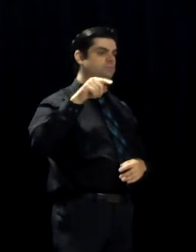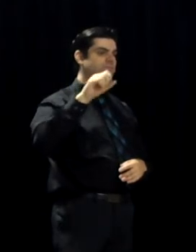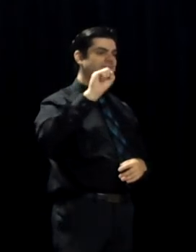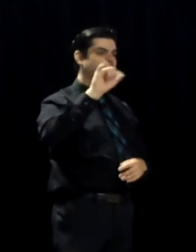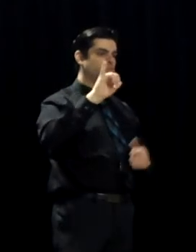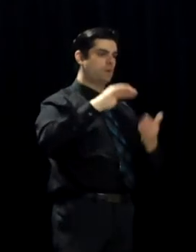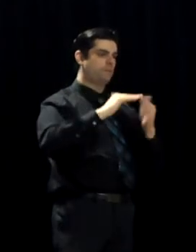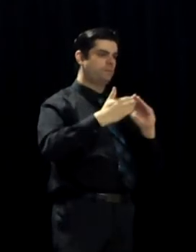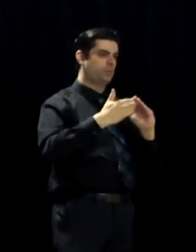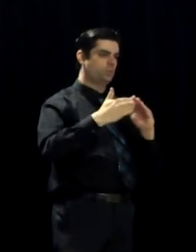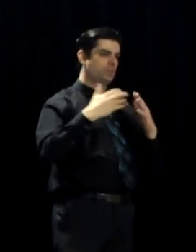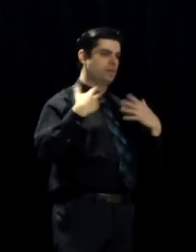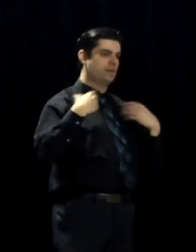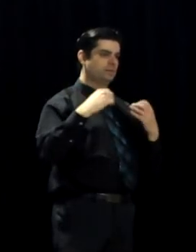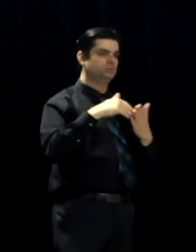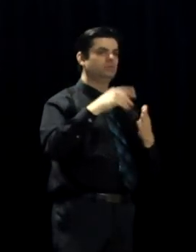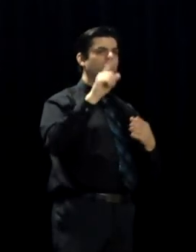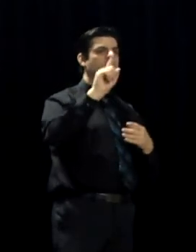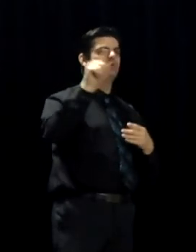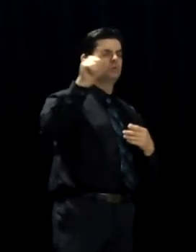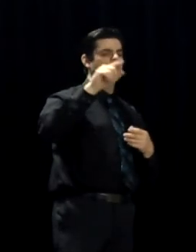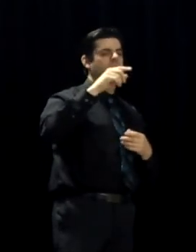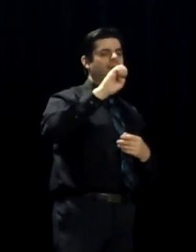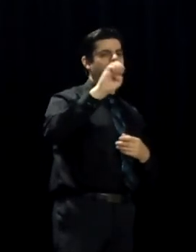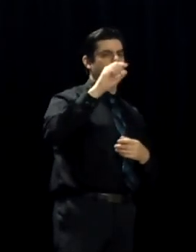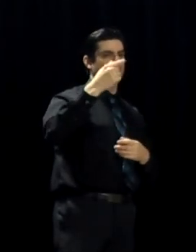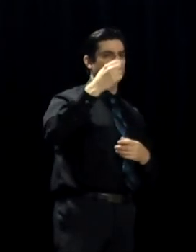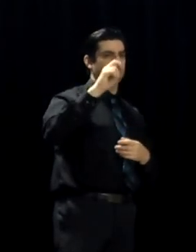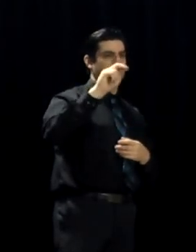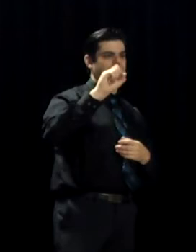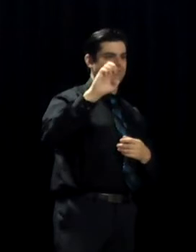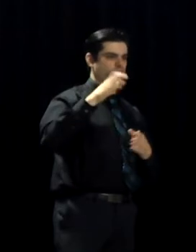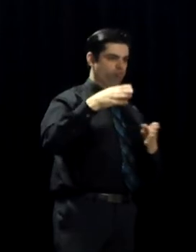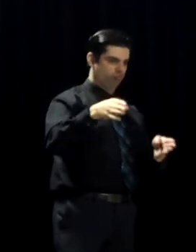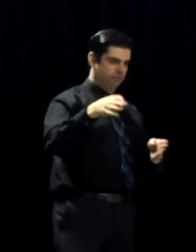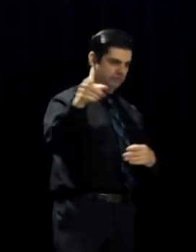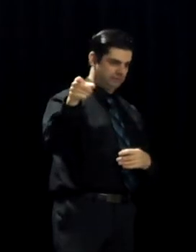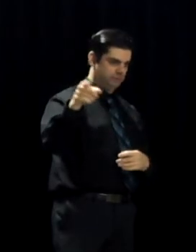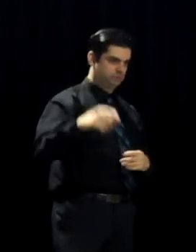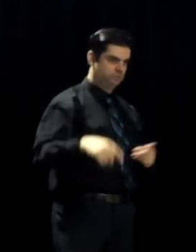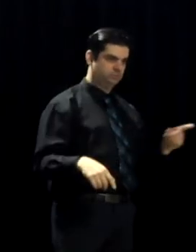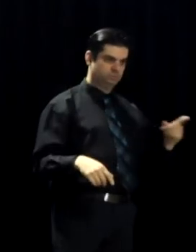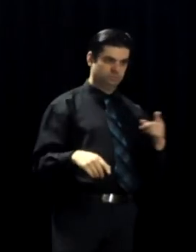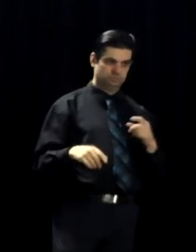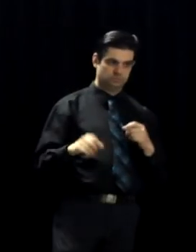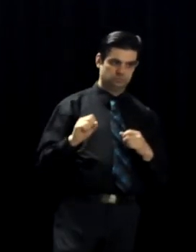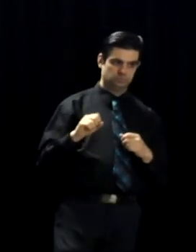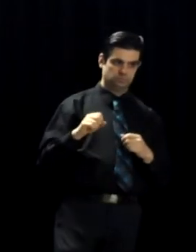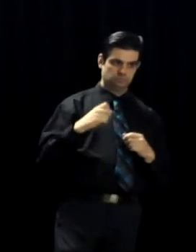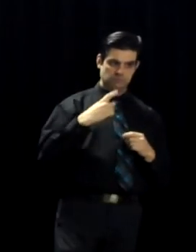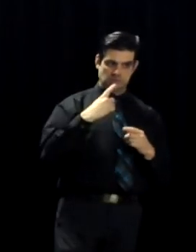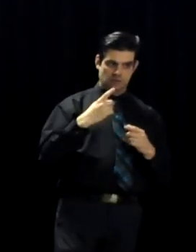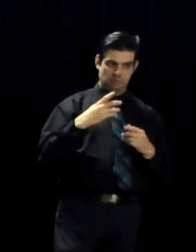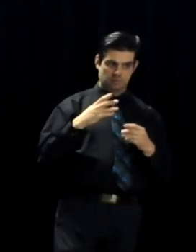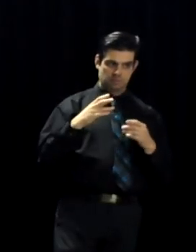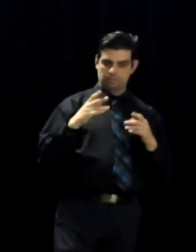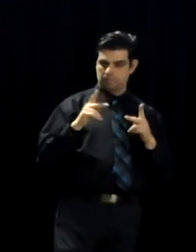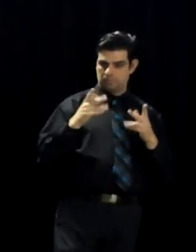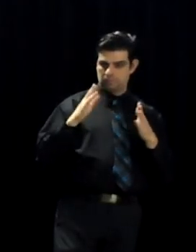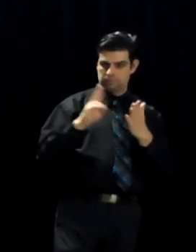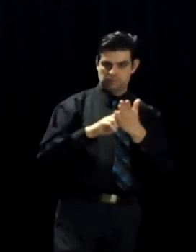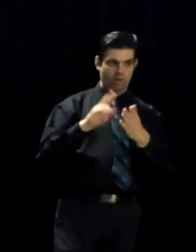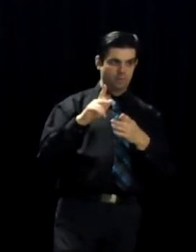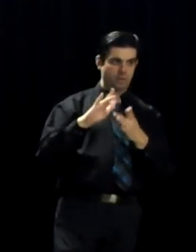mentioned people can sign up on the website, but can anyone go? Does it need to be someone who's